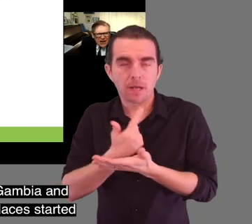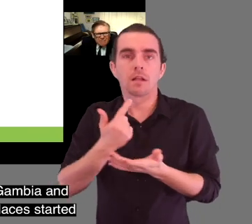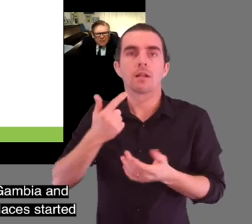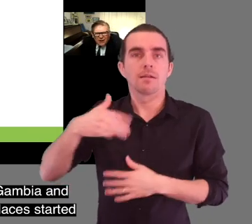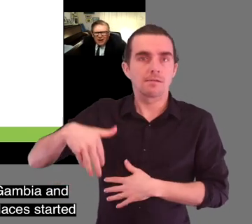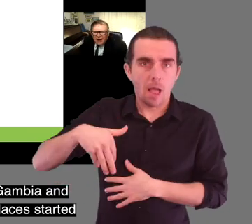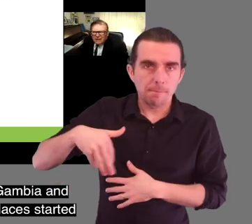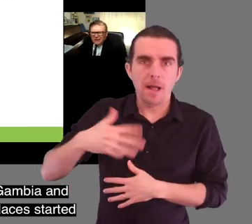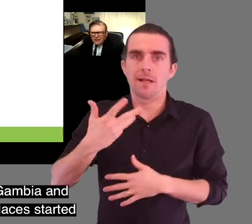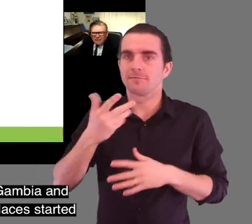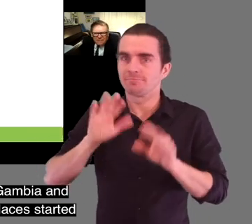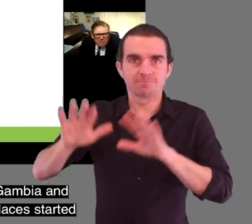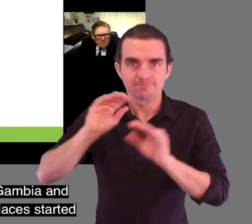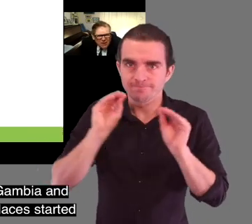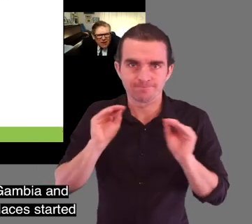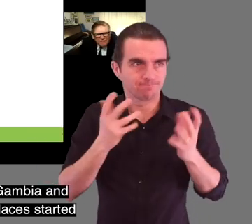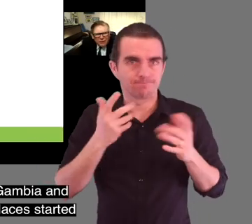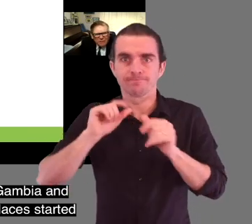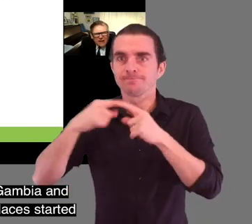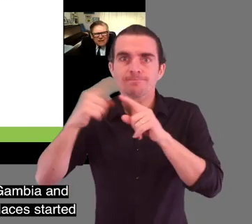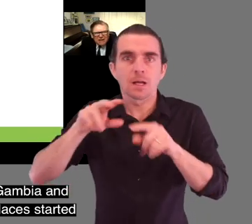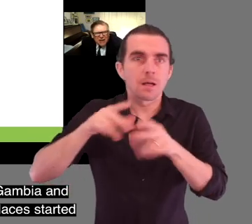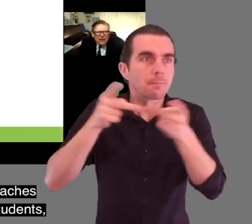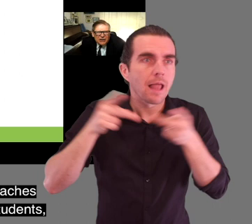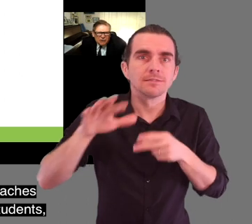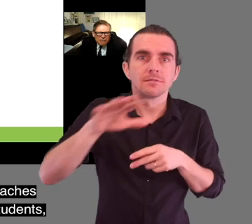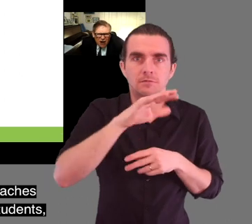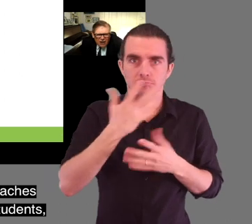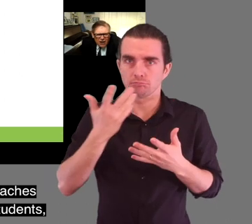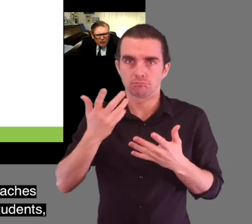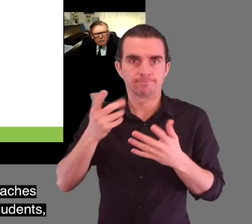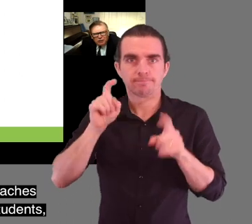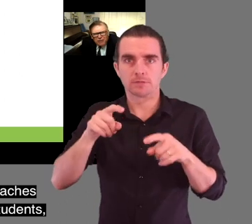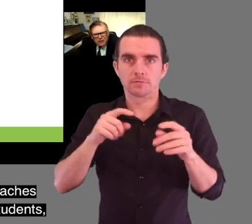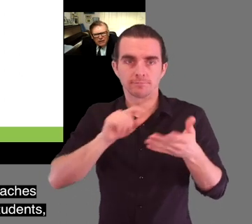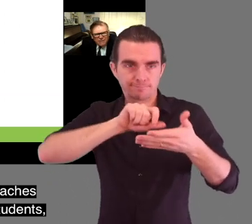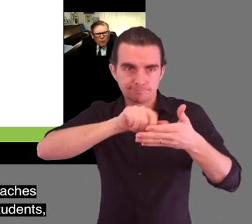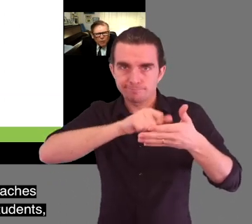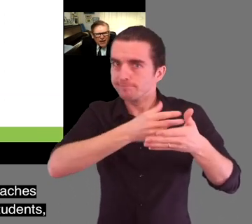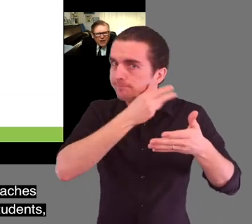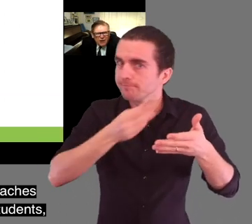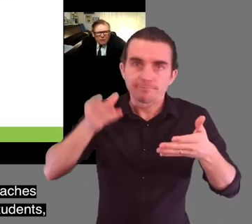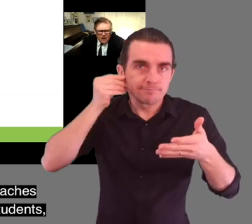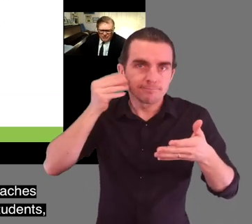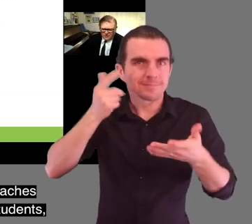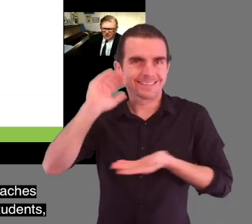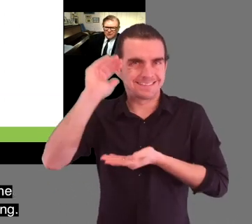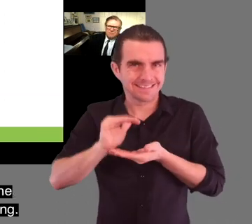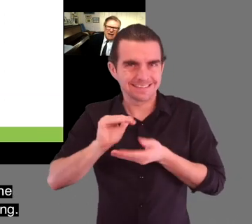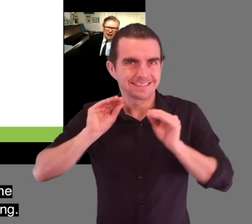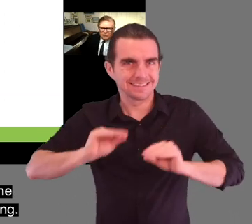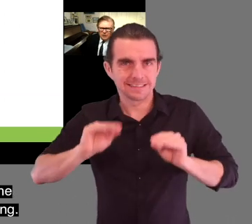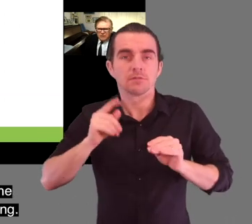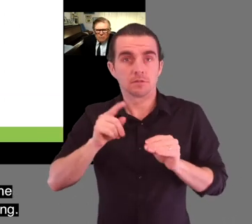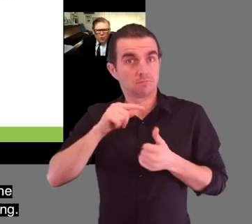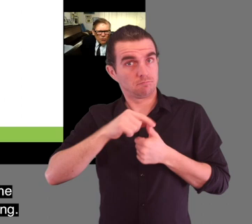as the Gambia and Namibia and a few other places, started using radio, which reaches a far wider range of students, but